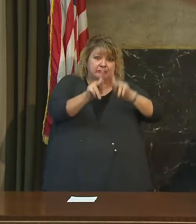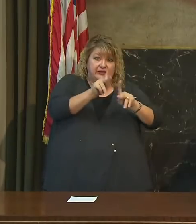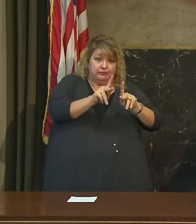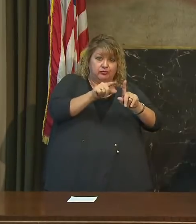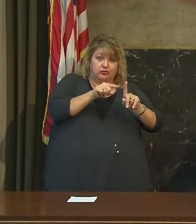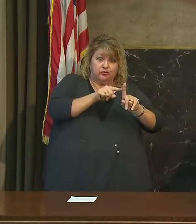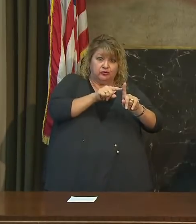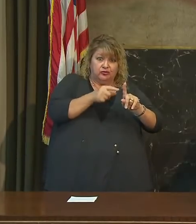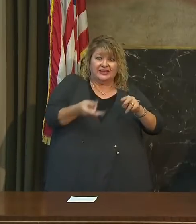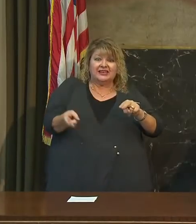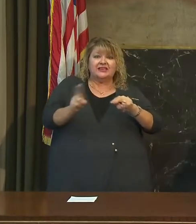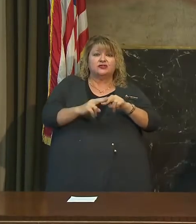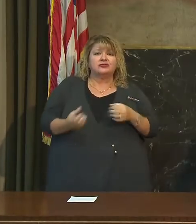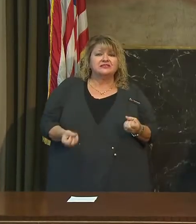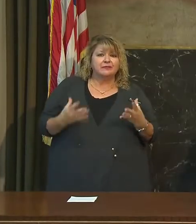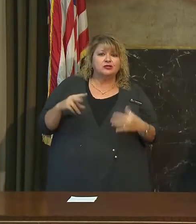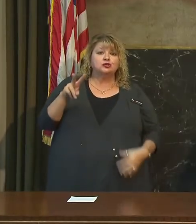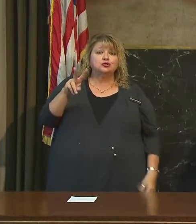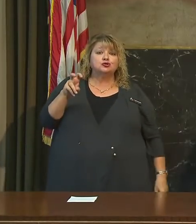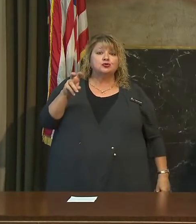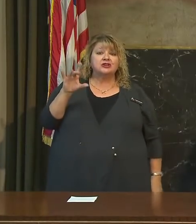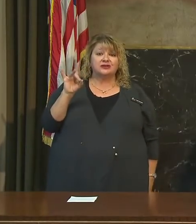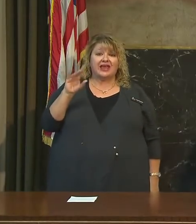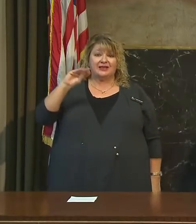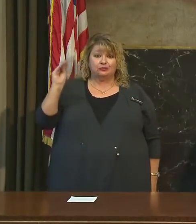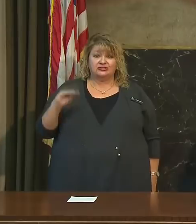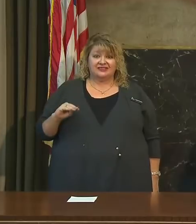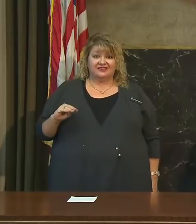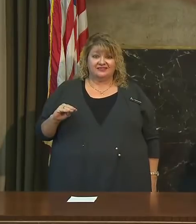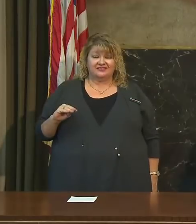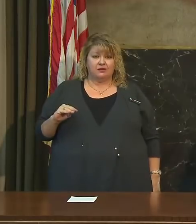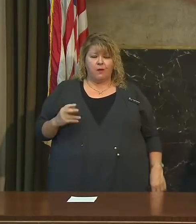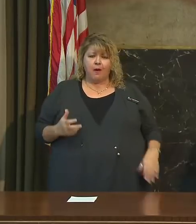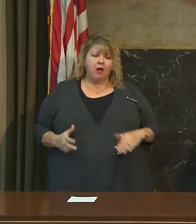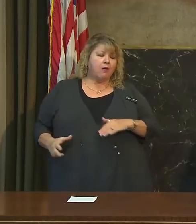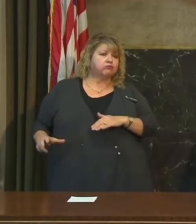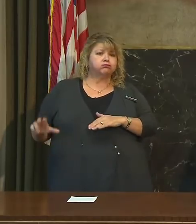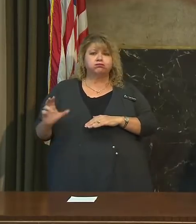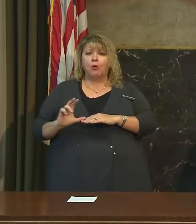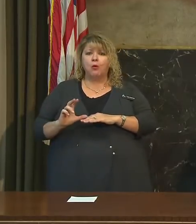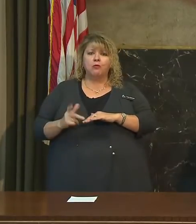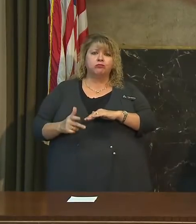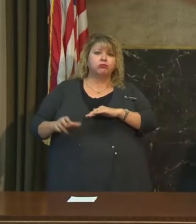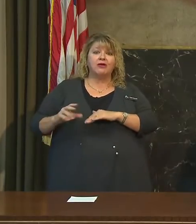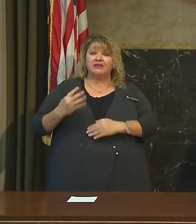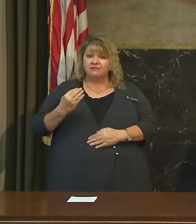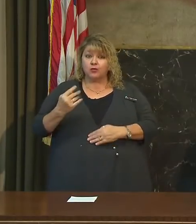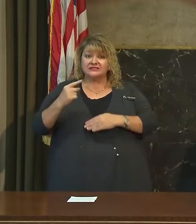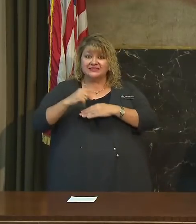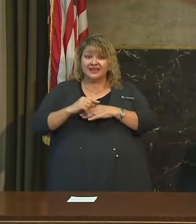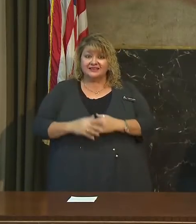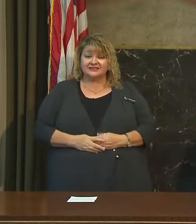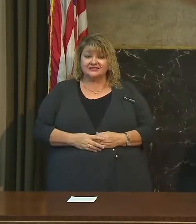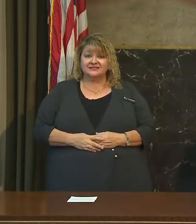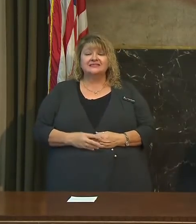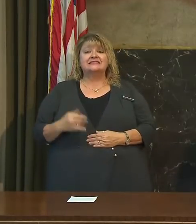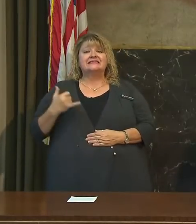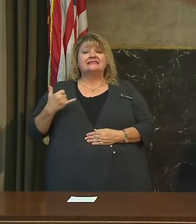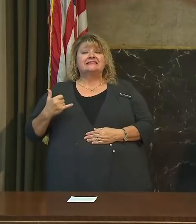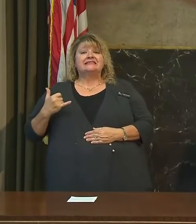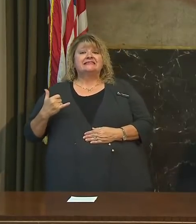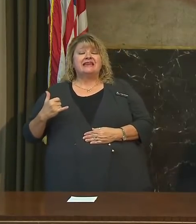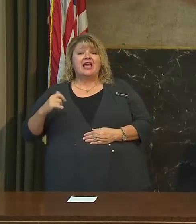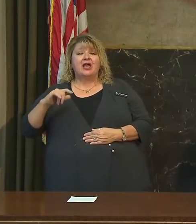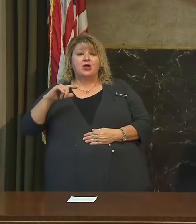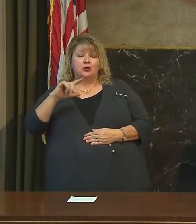has increased 208% over the past 14 days, and Louisiana now has the highest growth